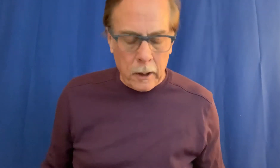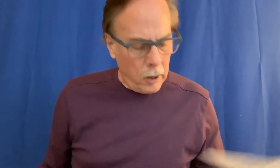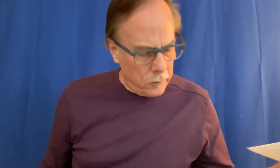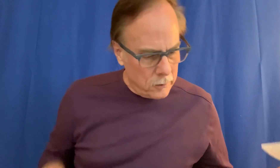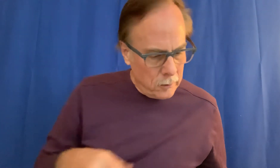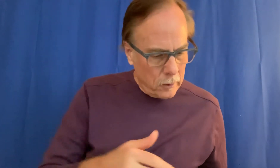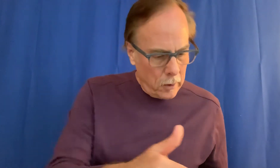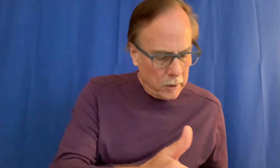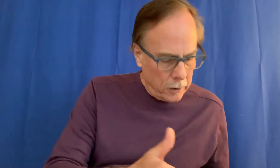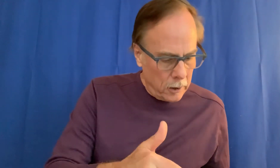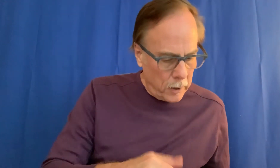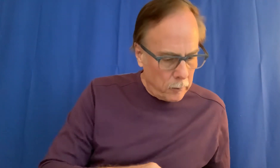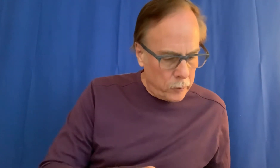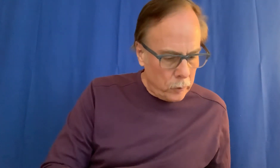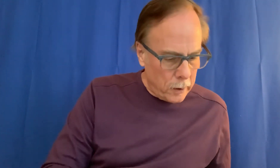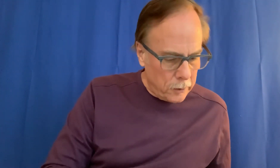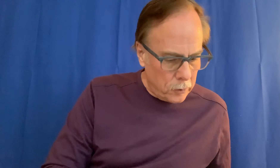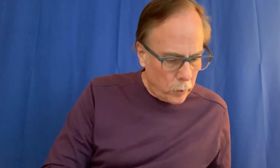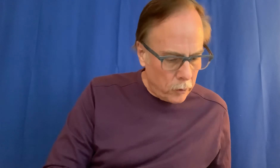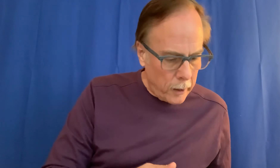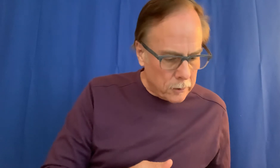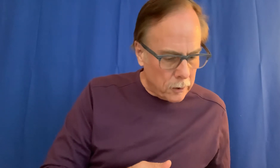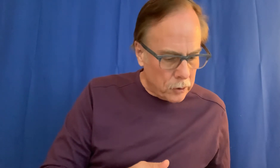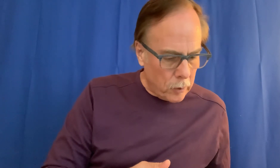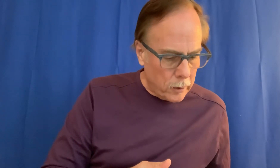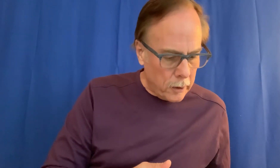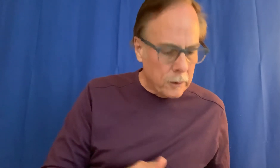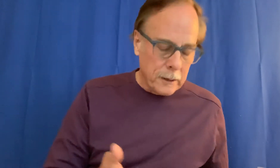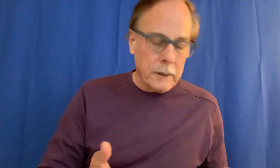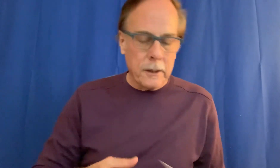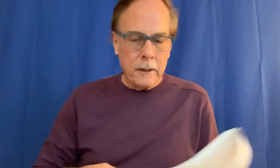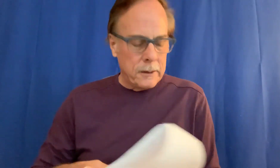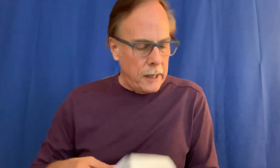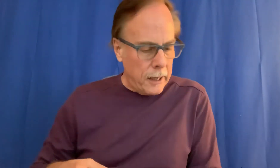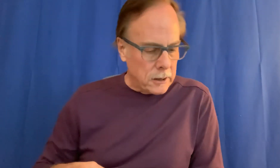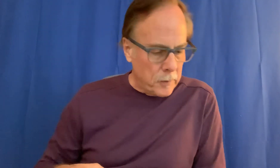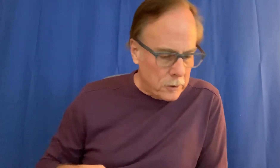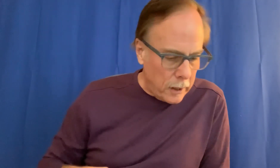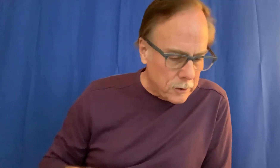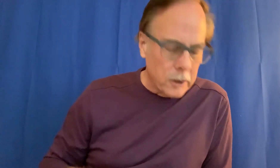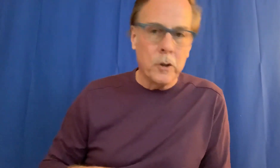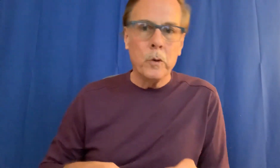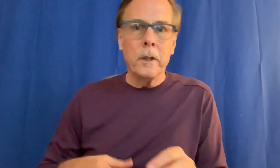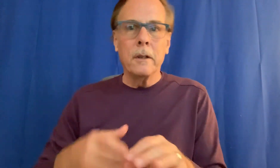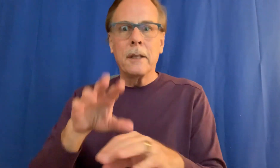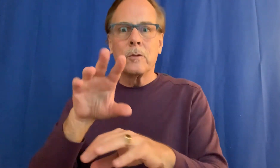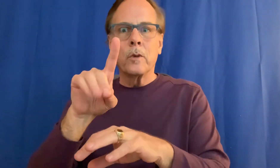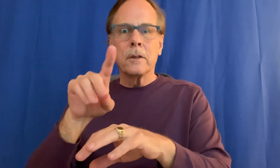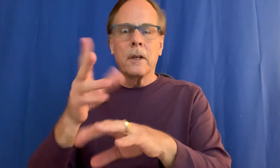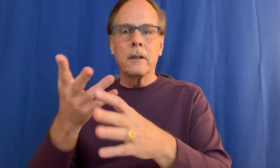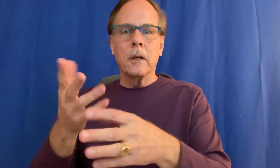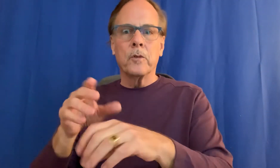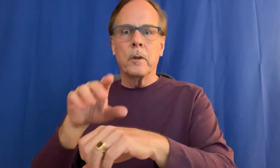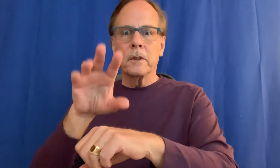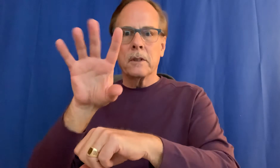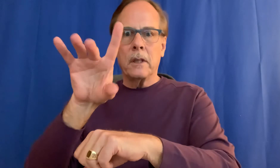Okay, coming down to the bottom of 292, what they're actually showing there is task, but it's actually duty. That's what the sign comes from, because of the letter